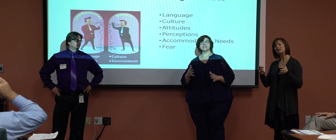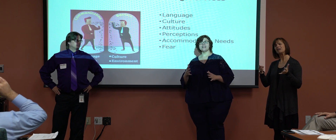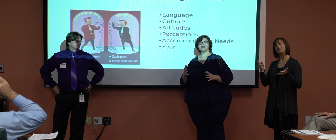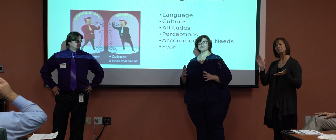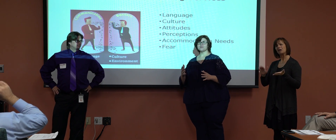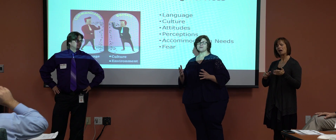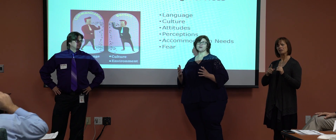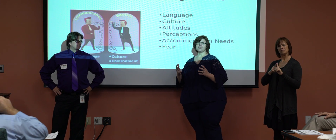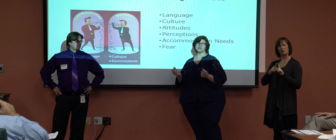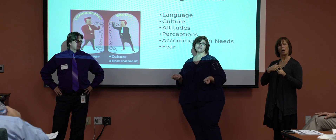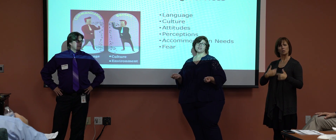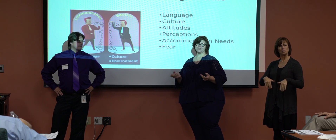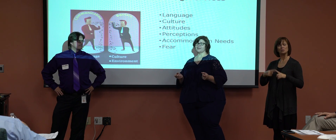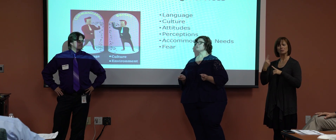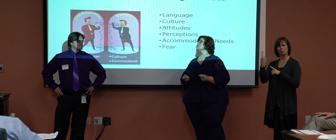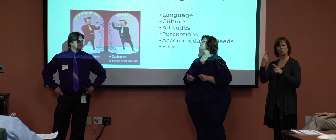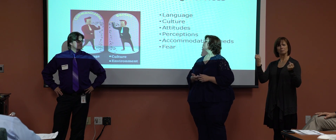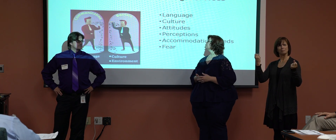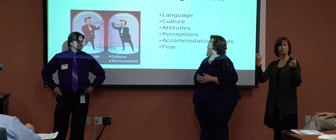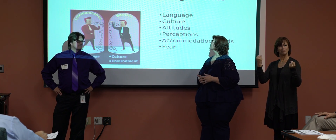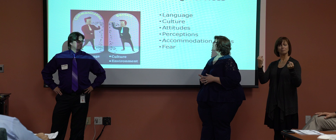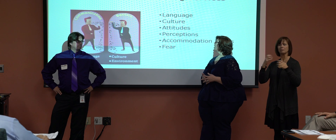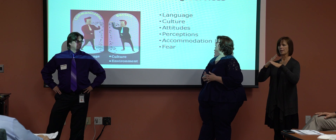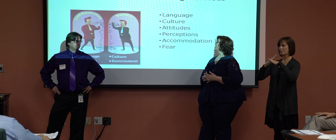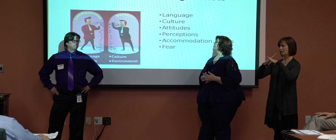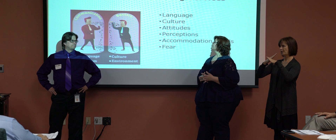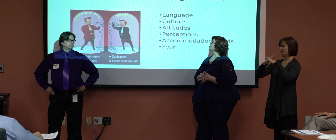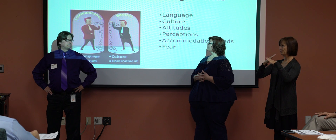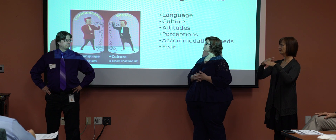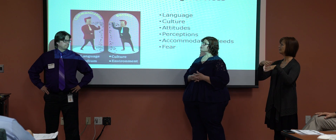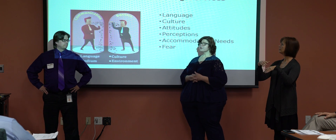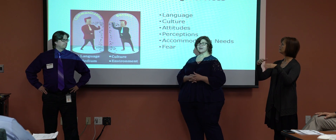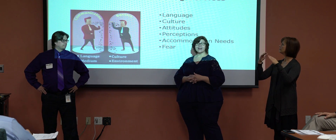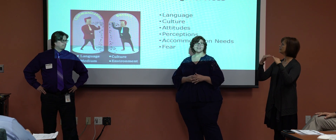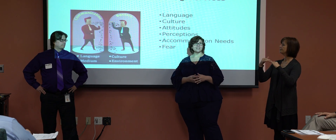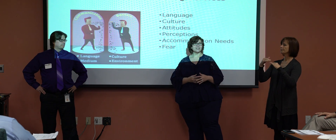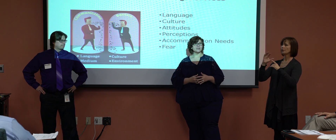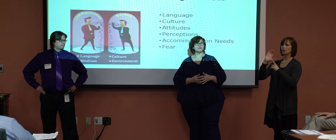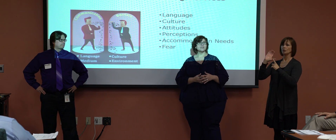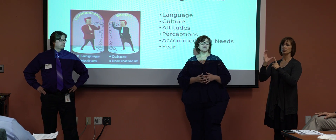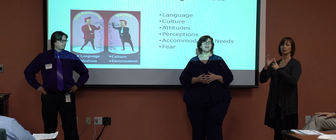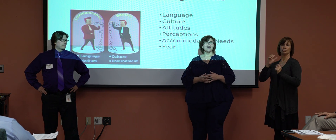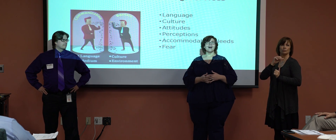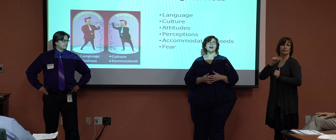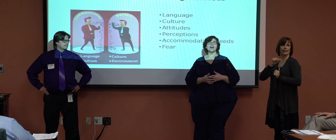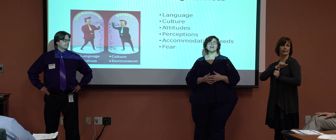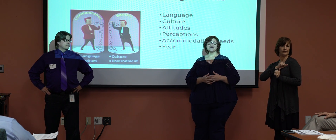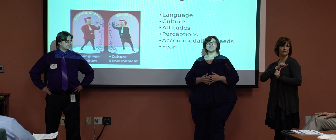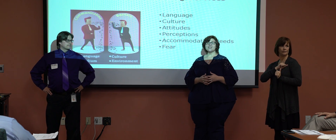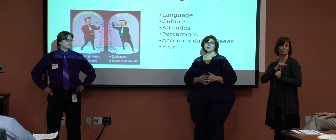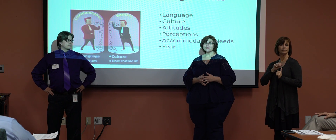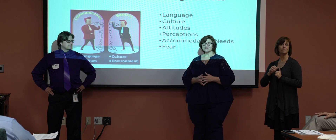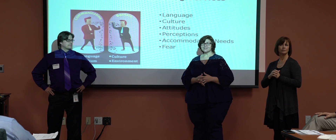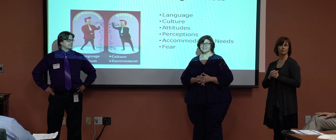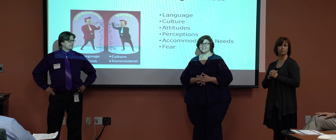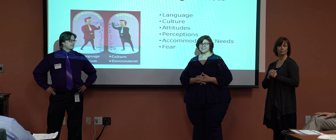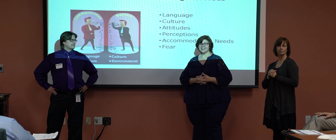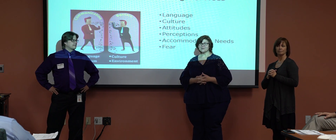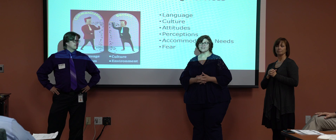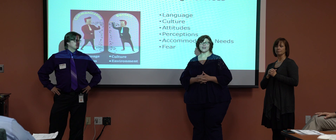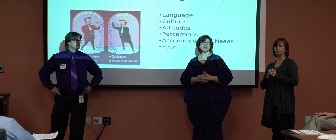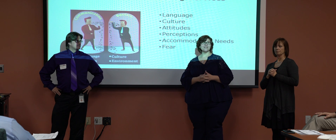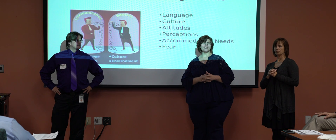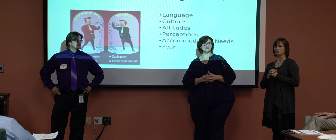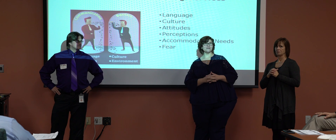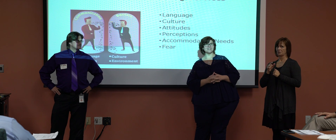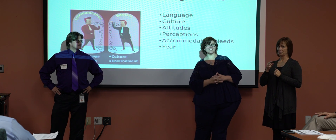but definitely with people who use sign language. Cultural attitudes. You will